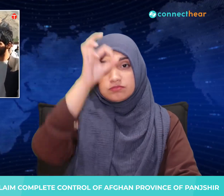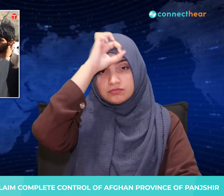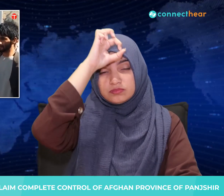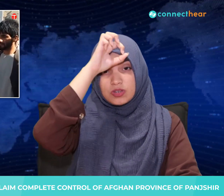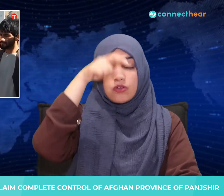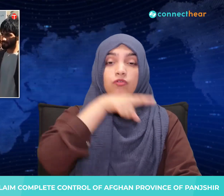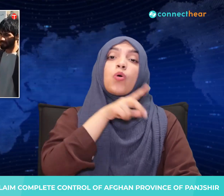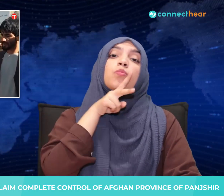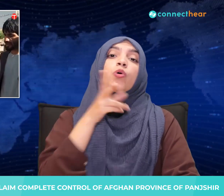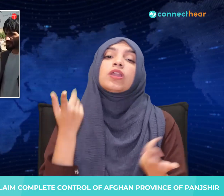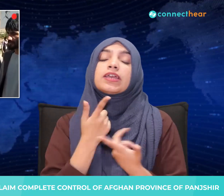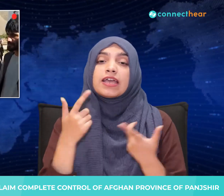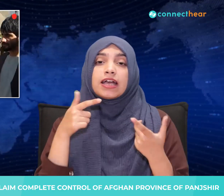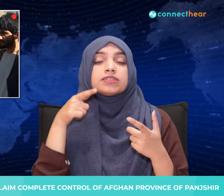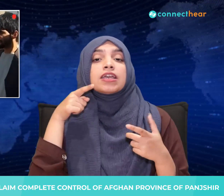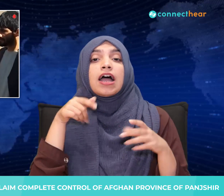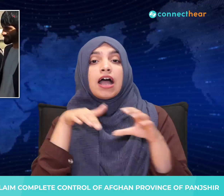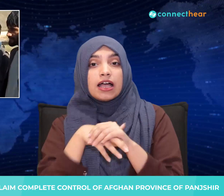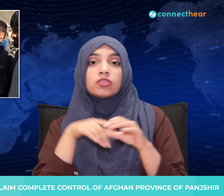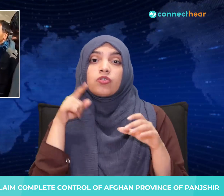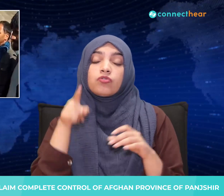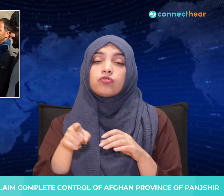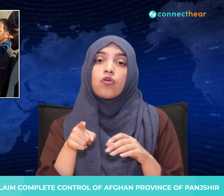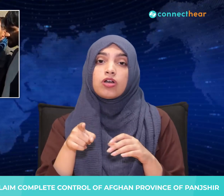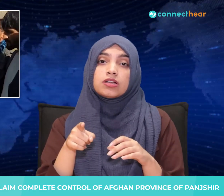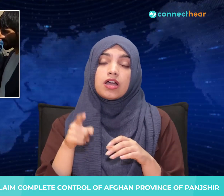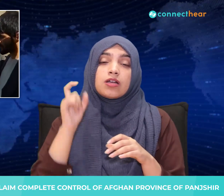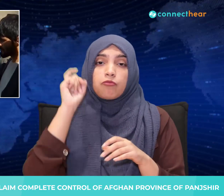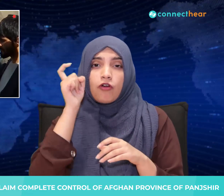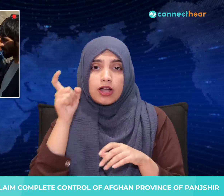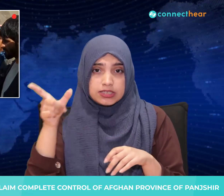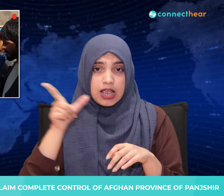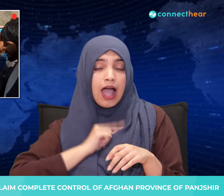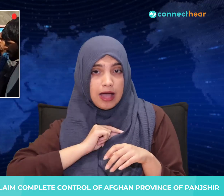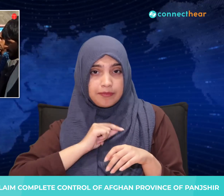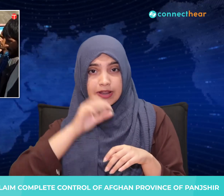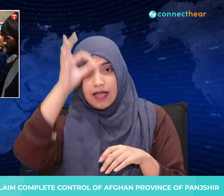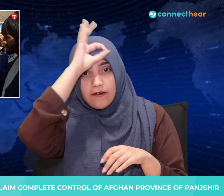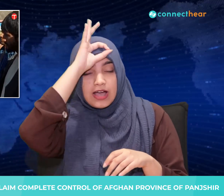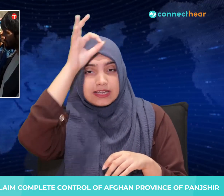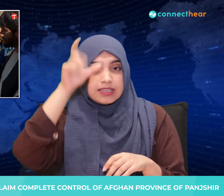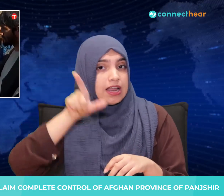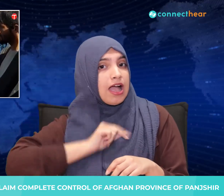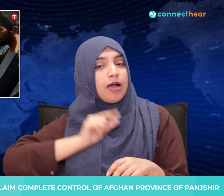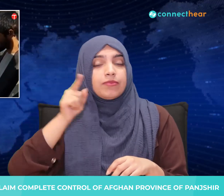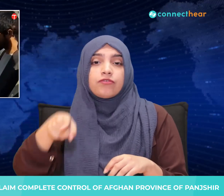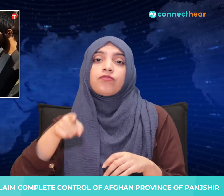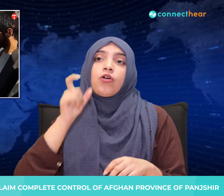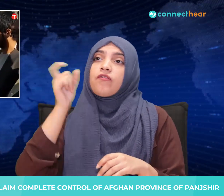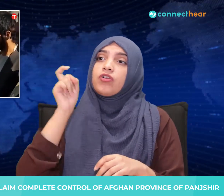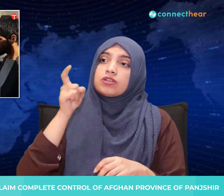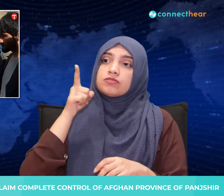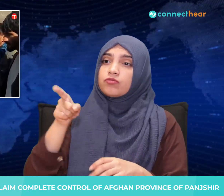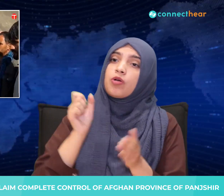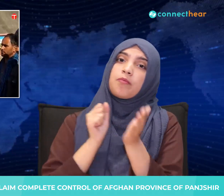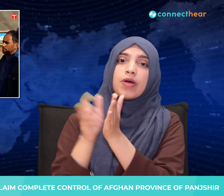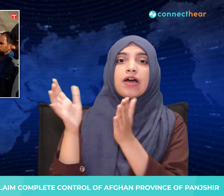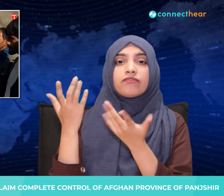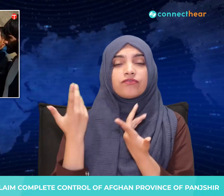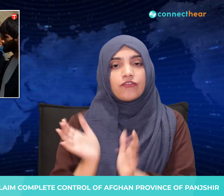could be seen assuring the local commanders that they were forgiven and will never be trialed or executed.